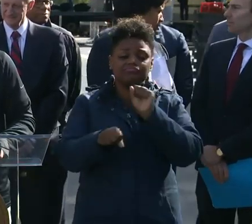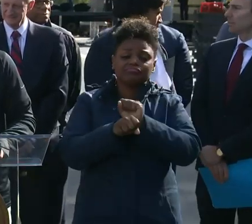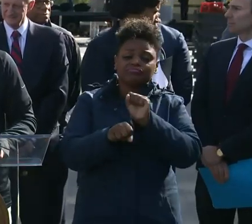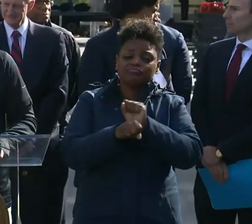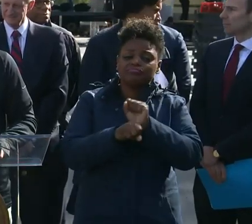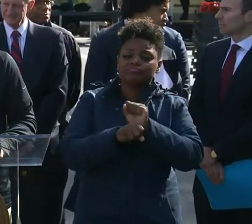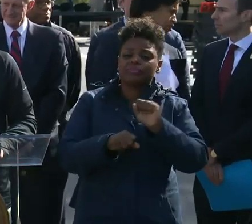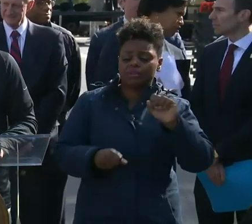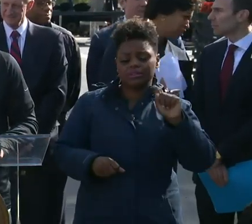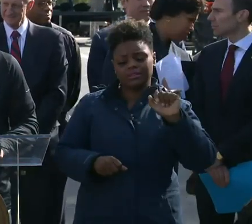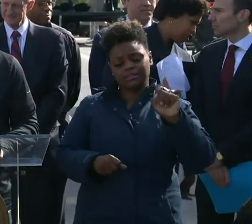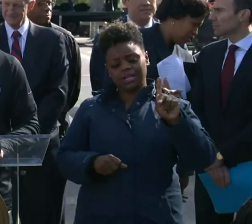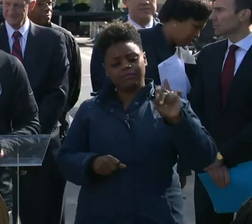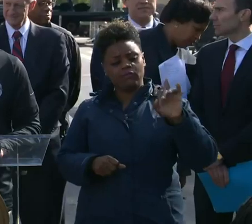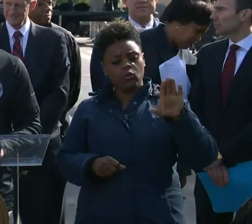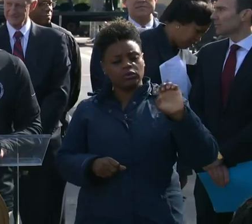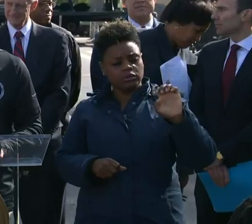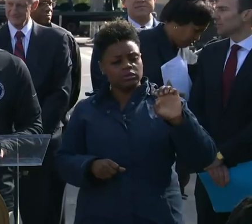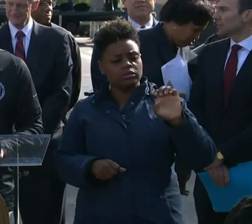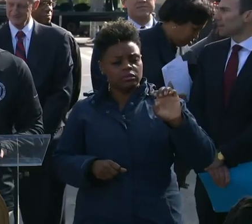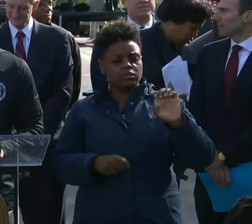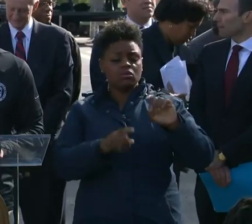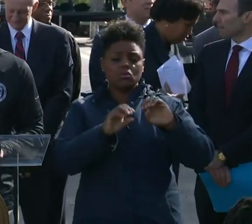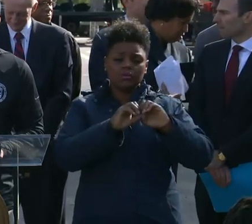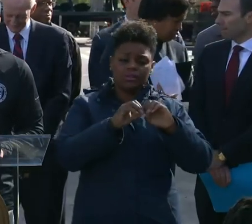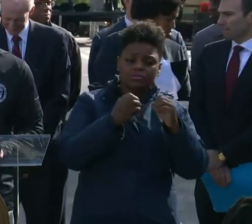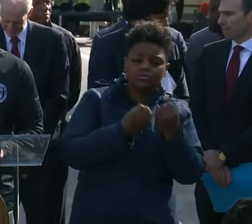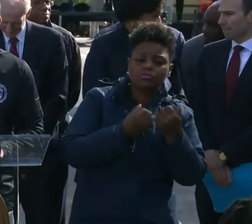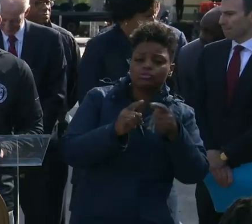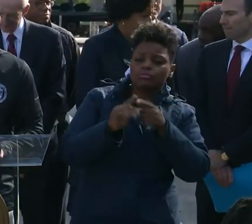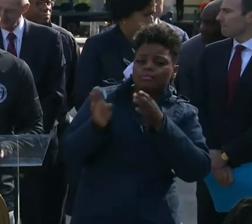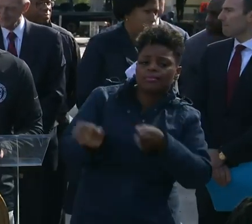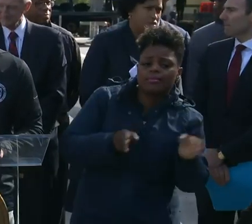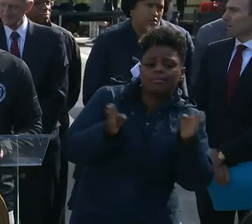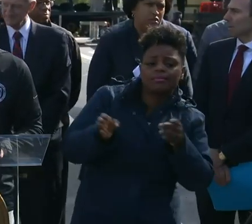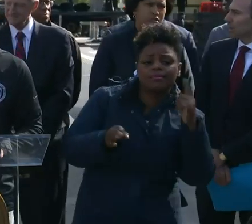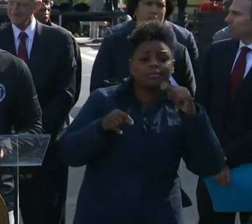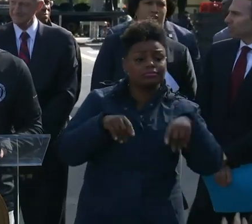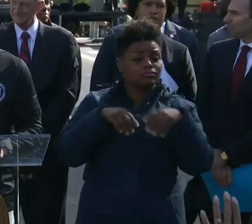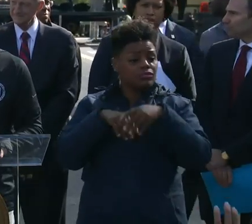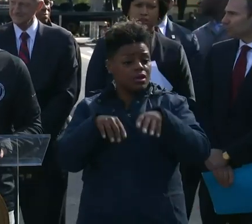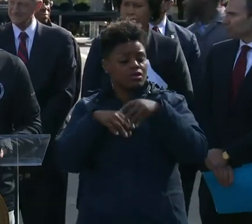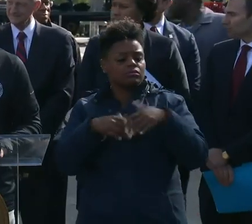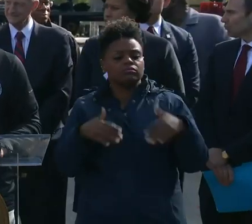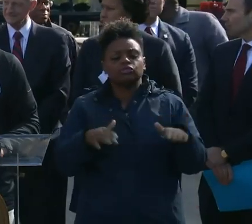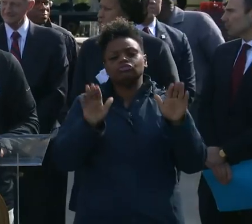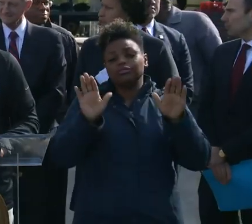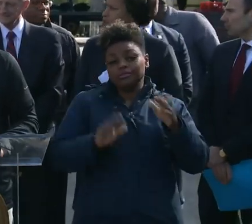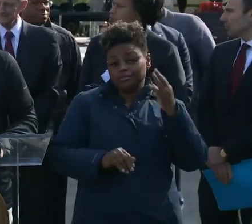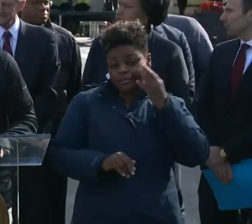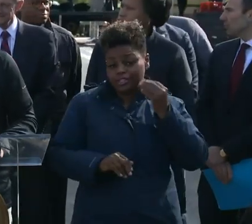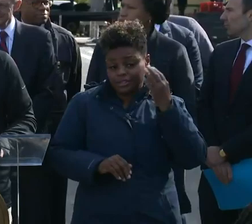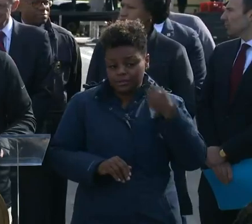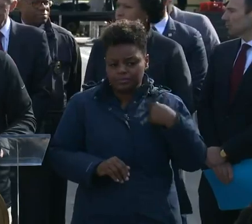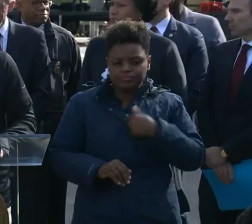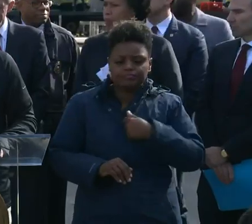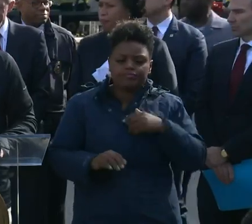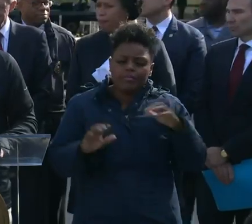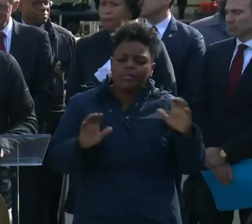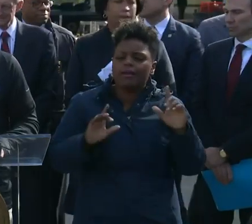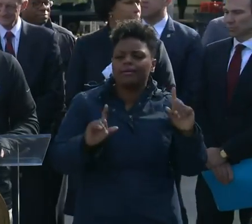parade. It's been a really great experience, and we do this on a regular basis in terms of a lot of special events throughout the